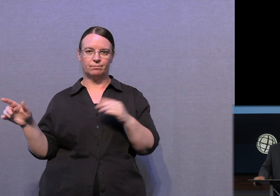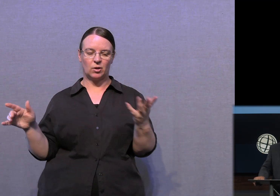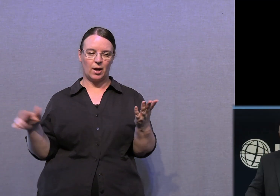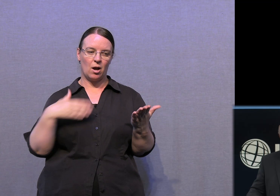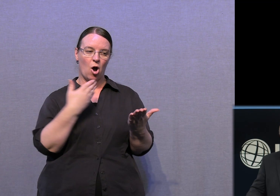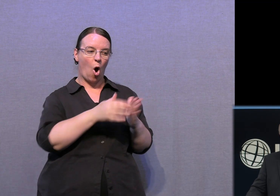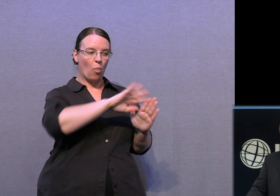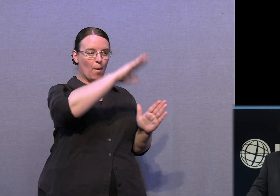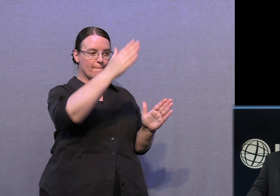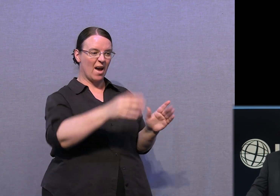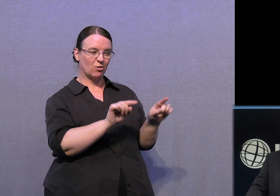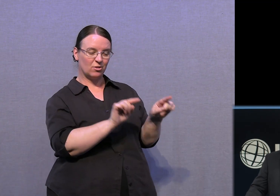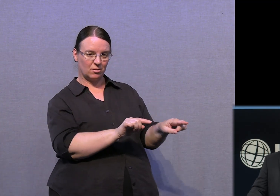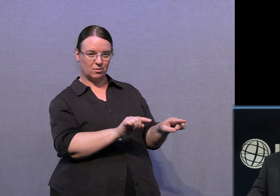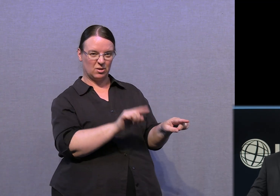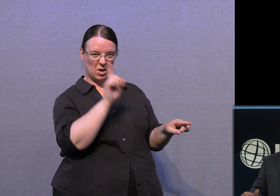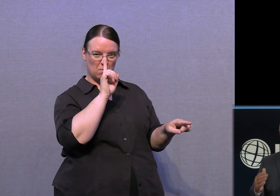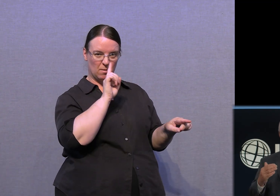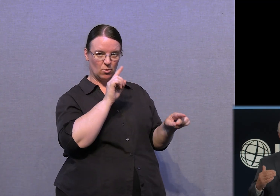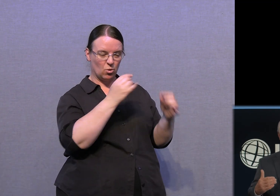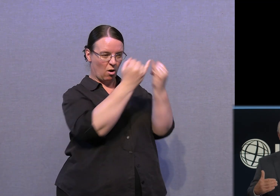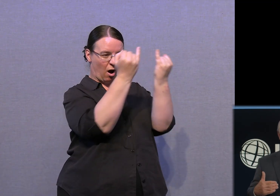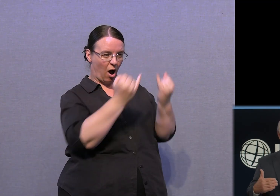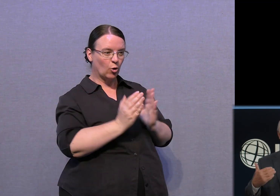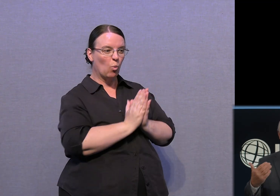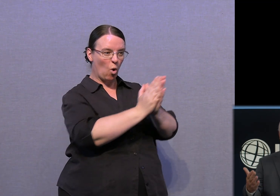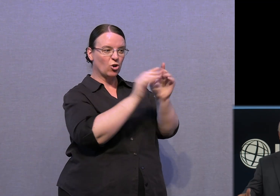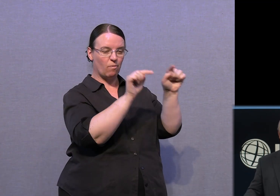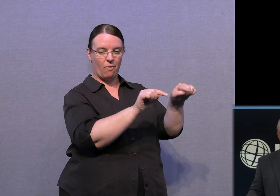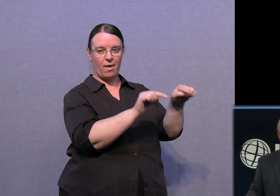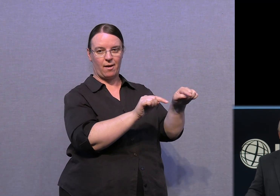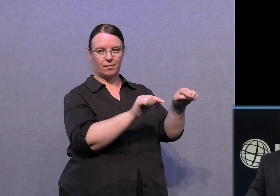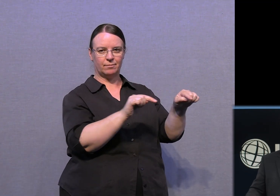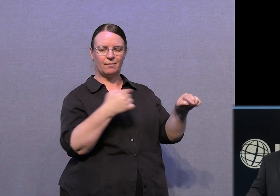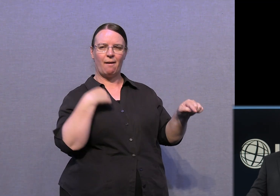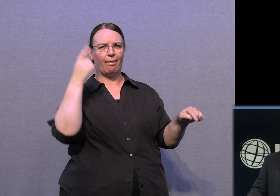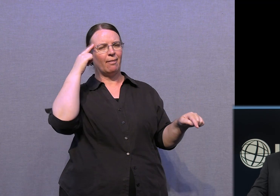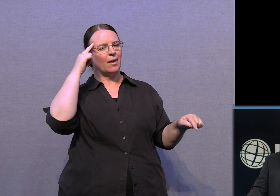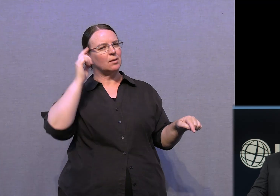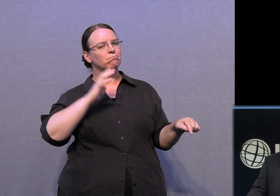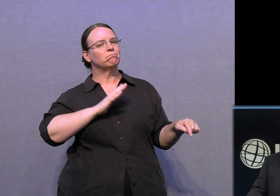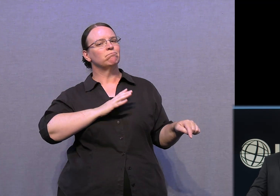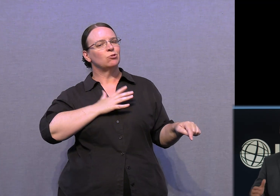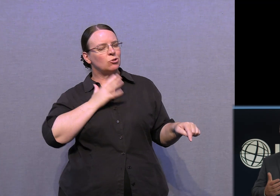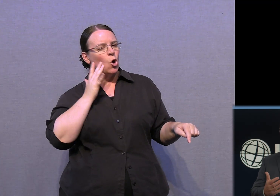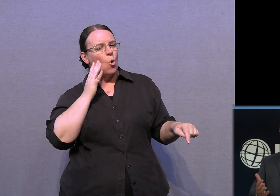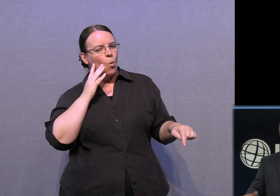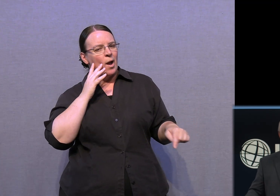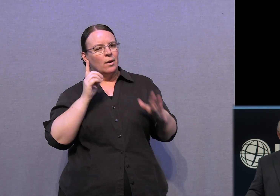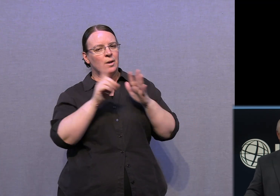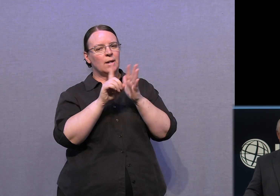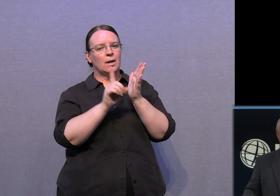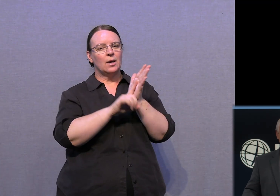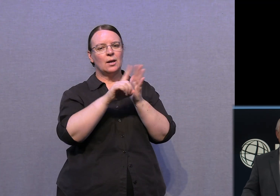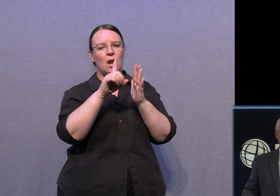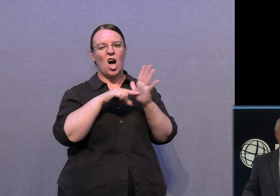Baal. I think it's interesting that when Elijah challenged these false prophets, and of course, when you read carefully,